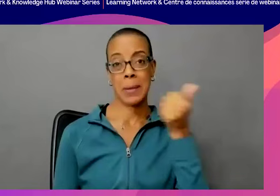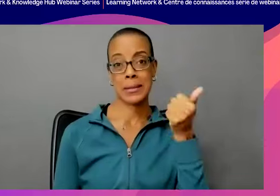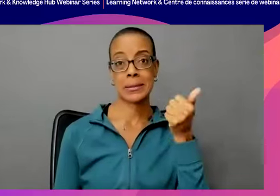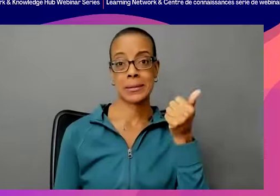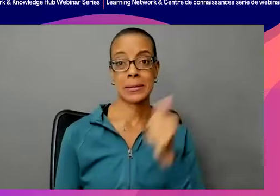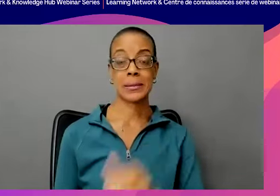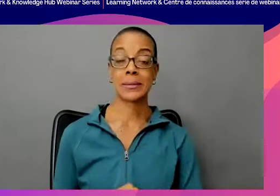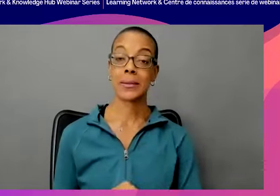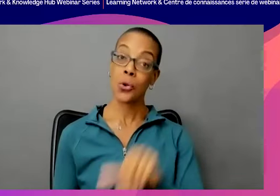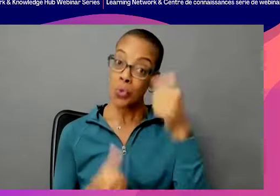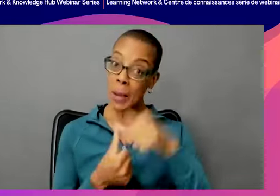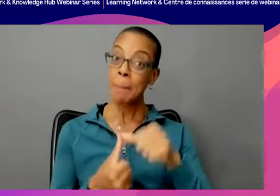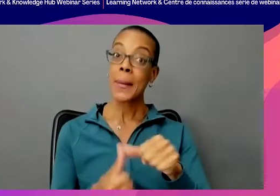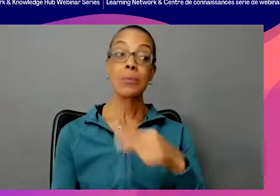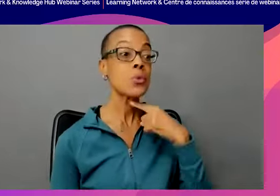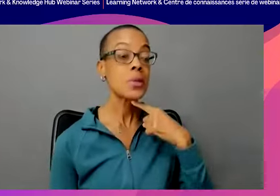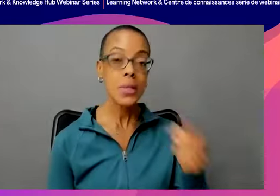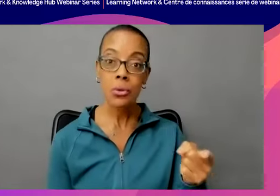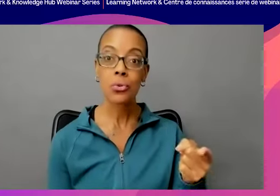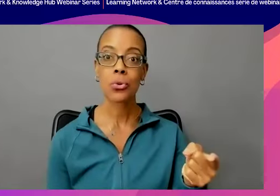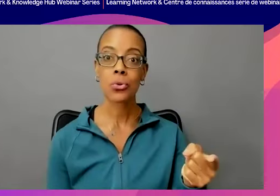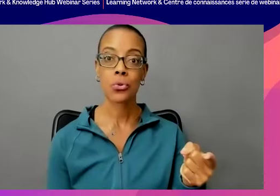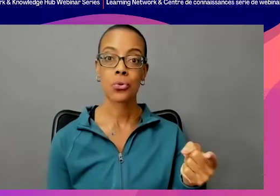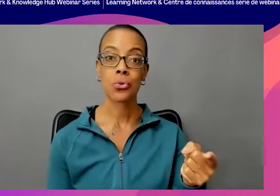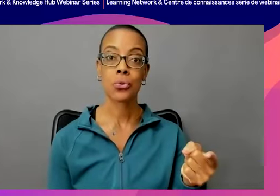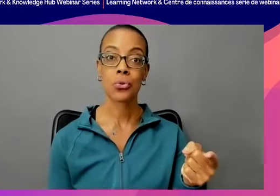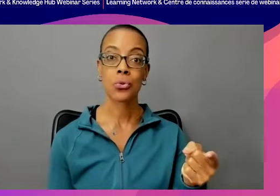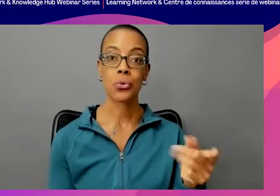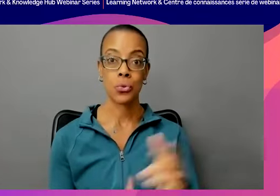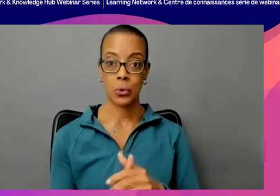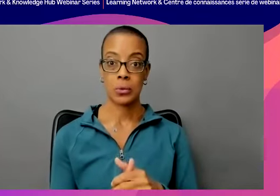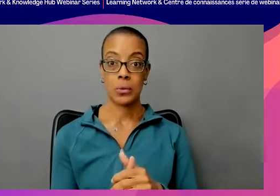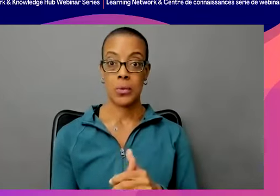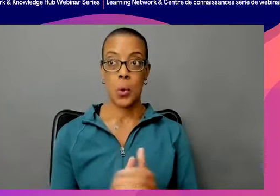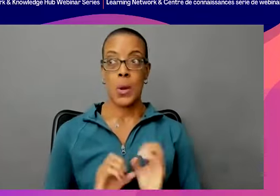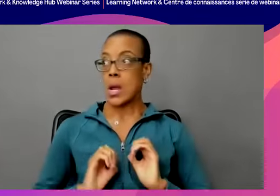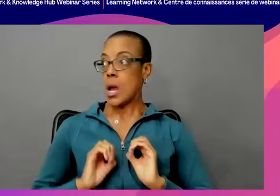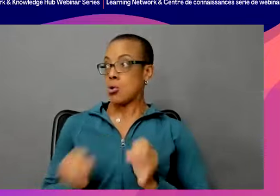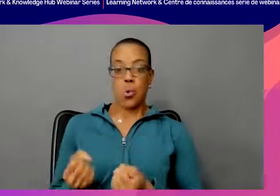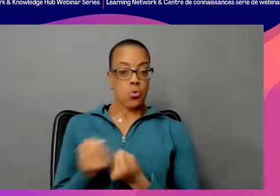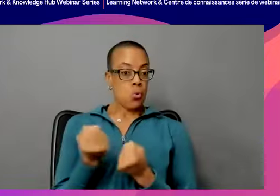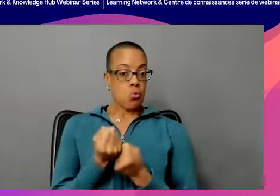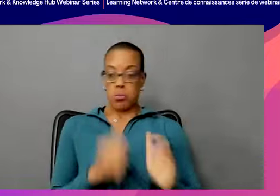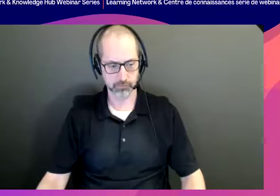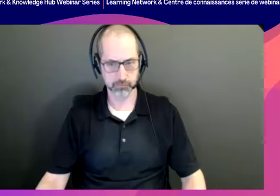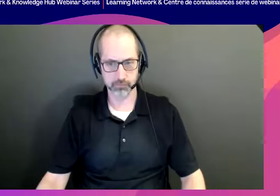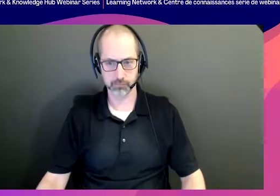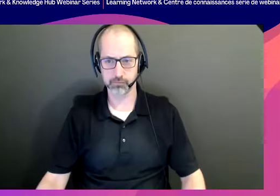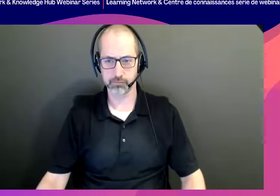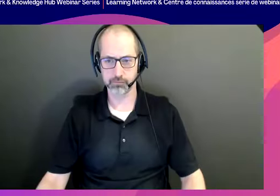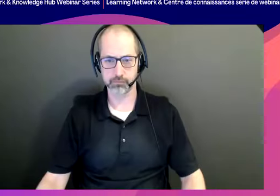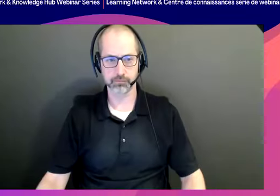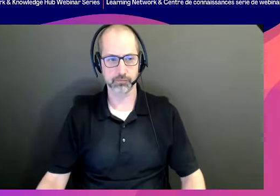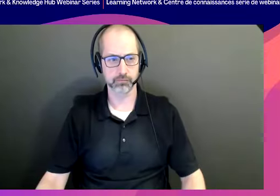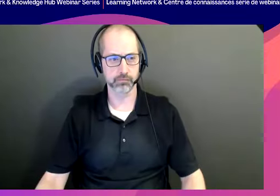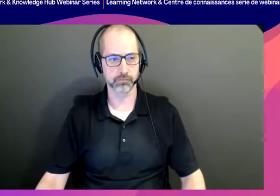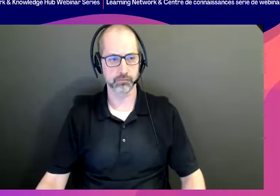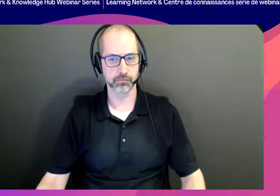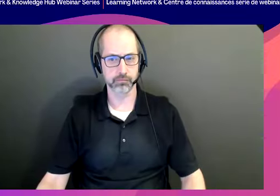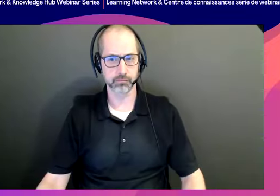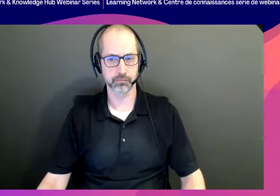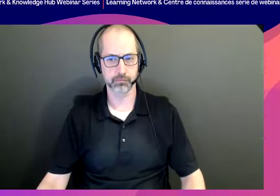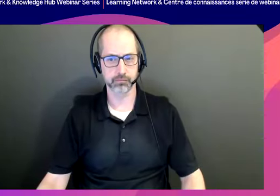to keep telling her there's nobody to help. Didn't have validation growing up. Some of us didn't have our parents to